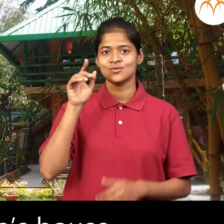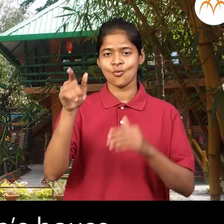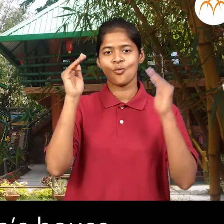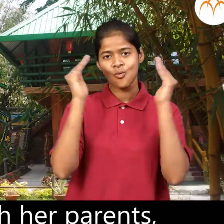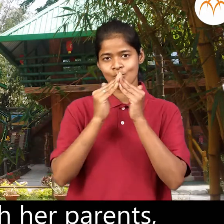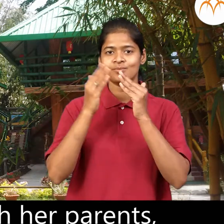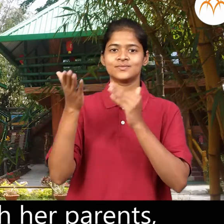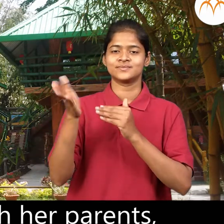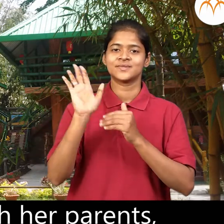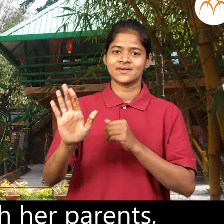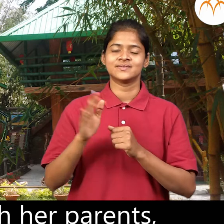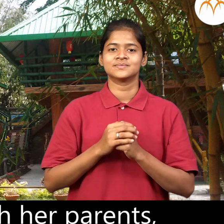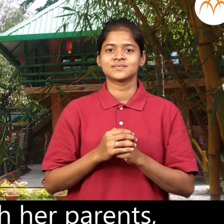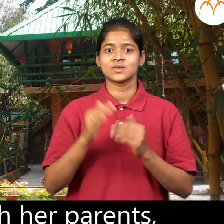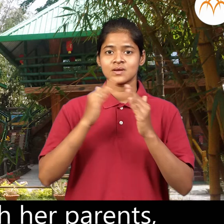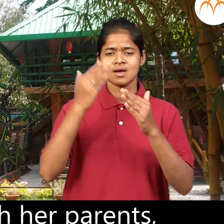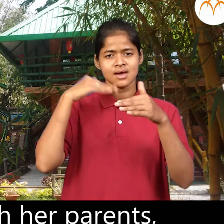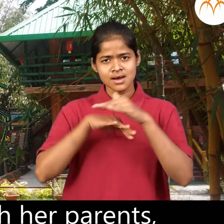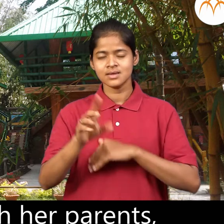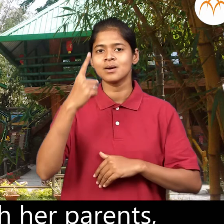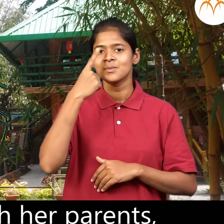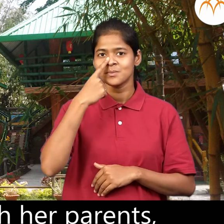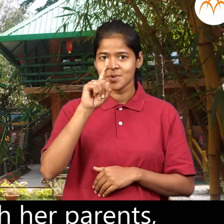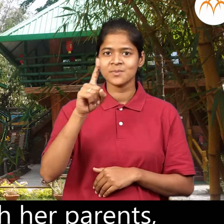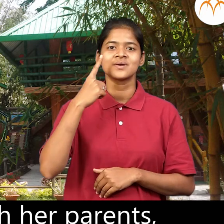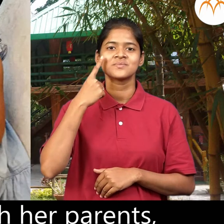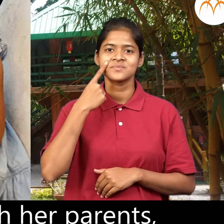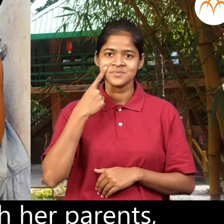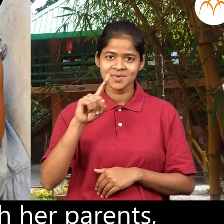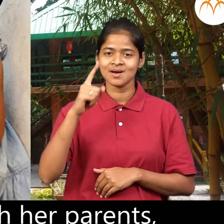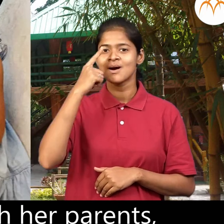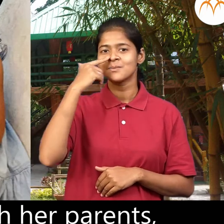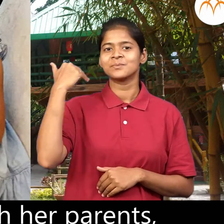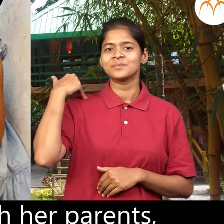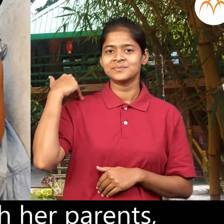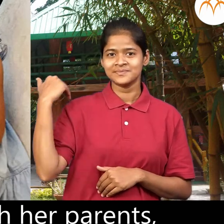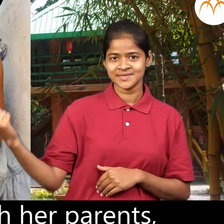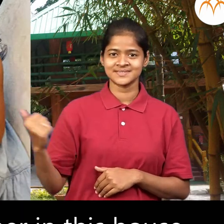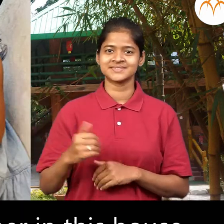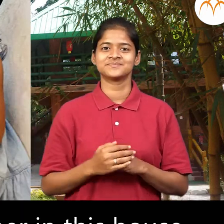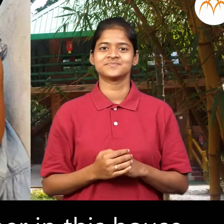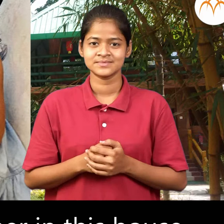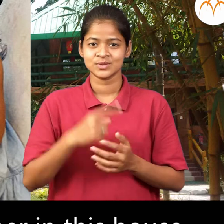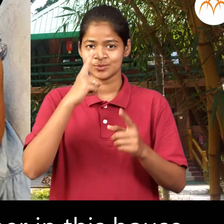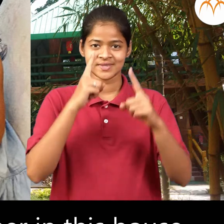Tanaya stays with her parents, elder sister and cat. They all stay